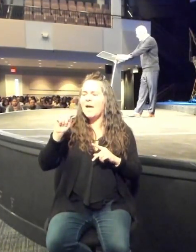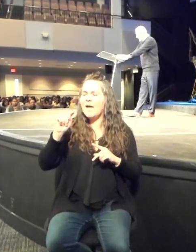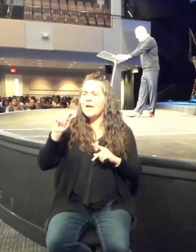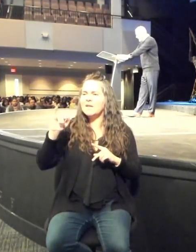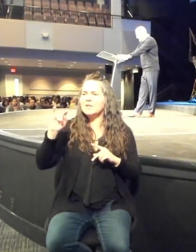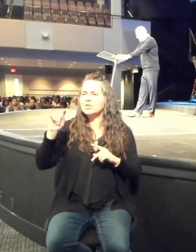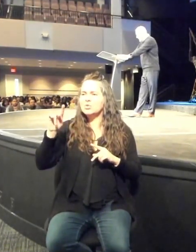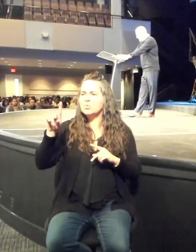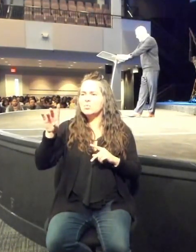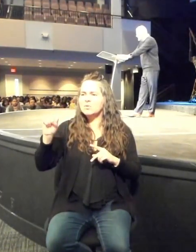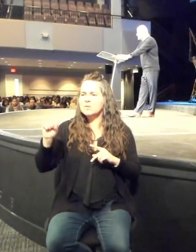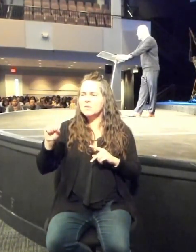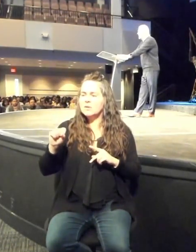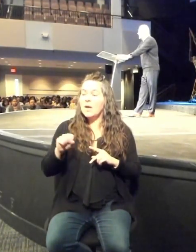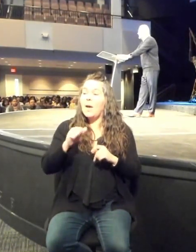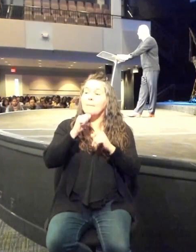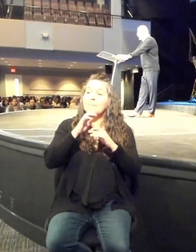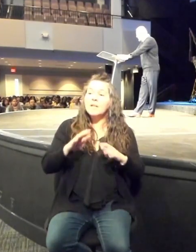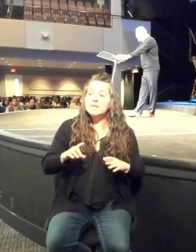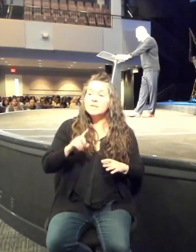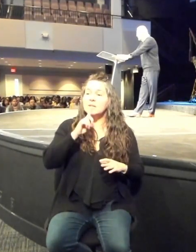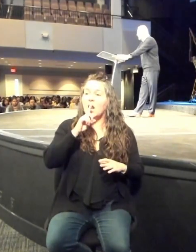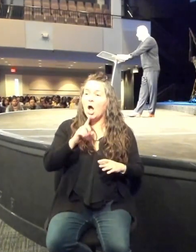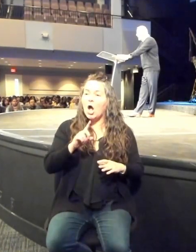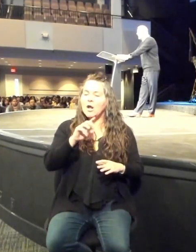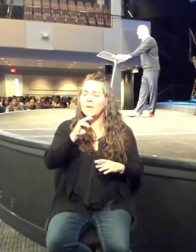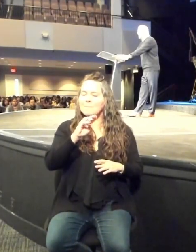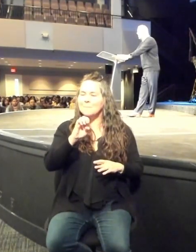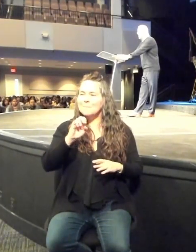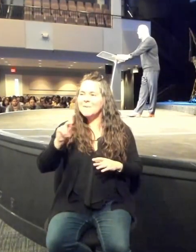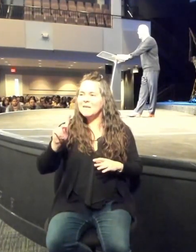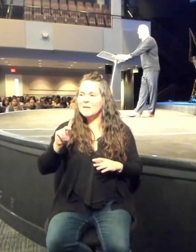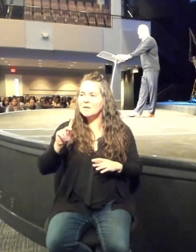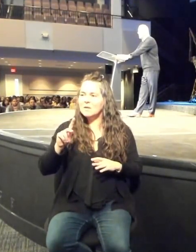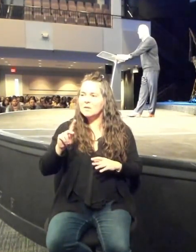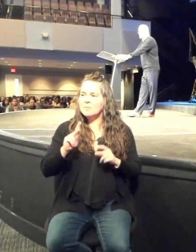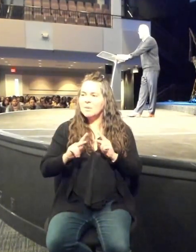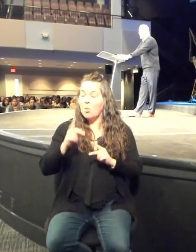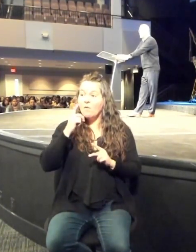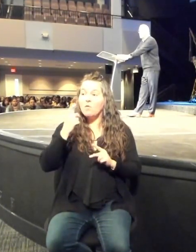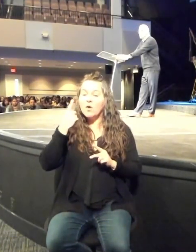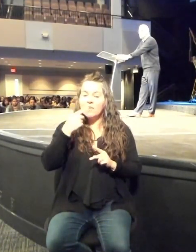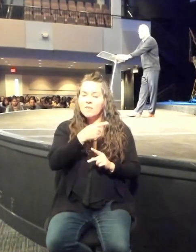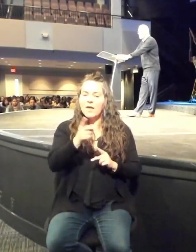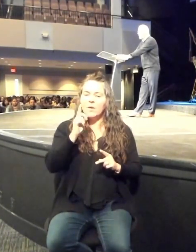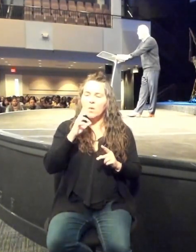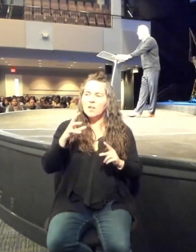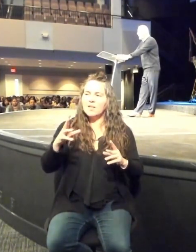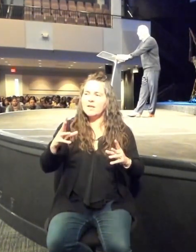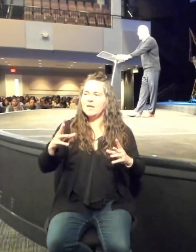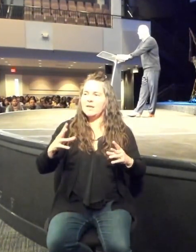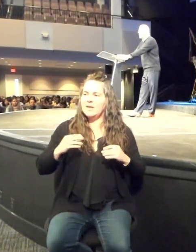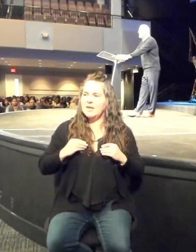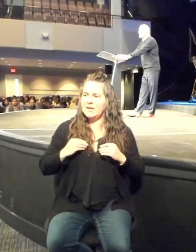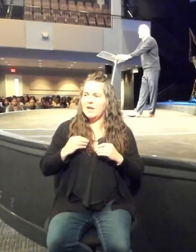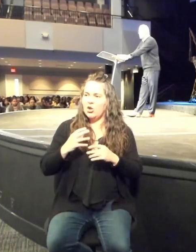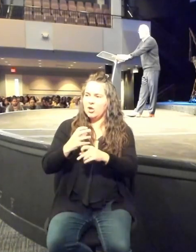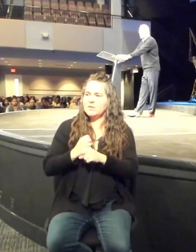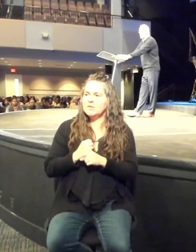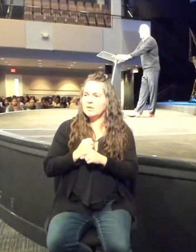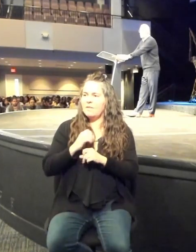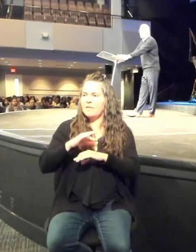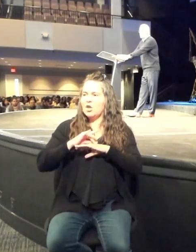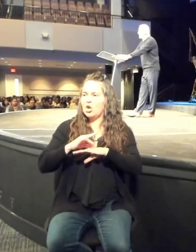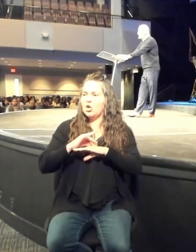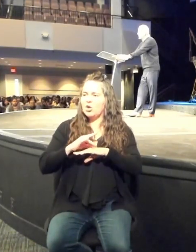verse 5. "Blessed are the meek, for they will inherit the earth." If you're taking notes this morning, I would encourage you to circle